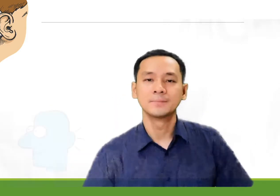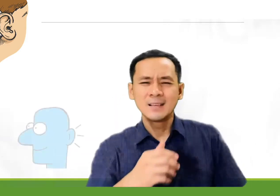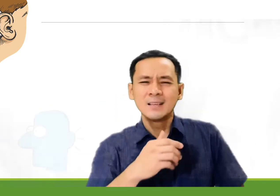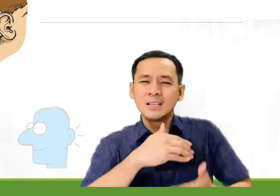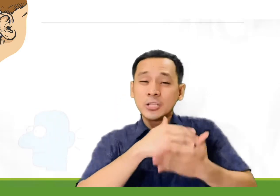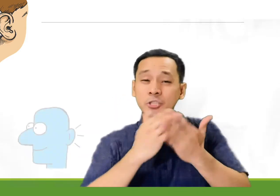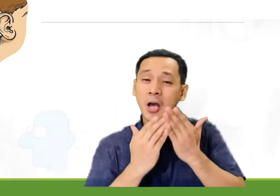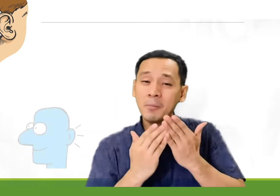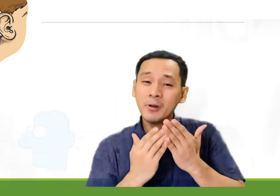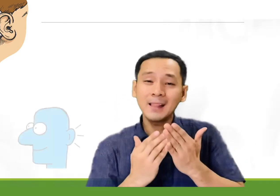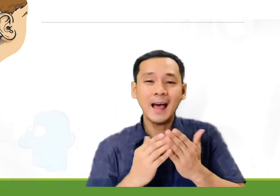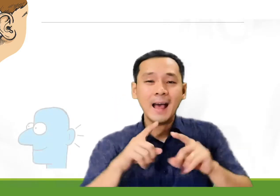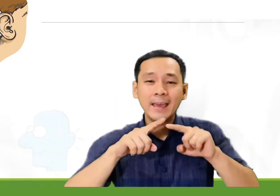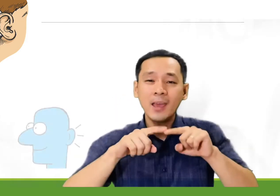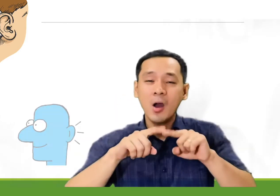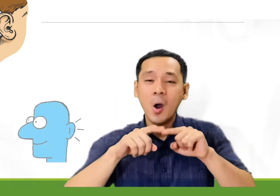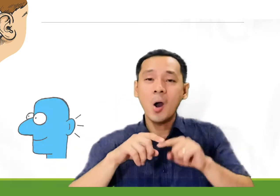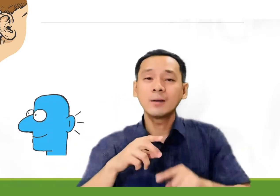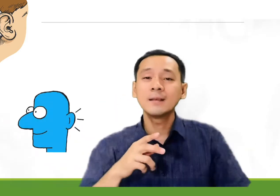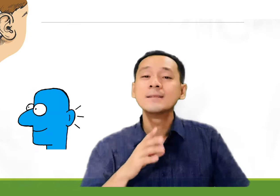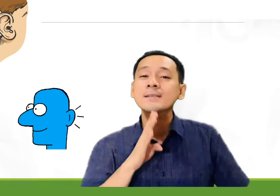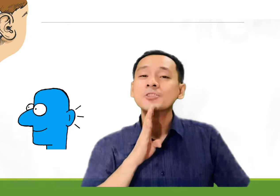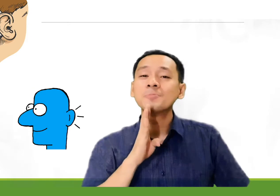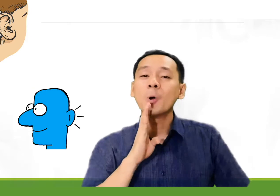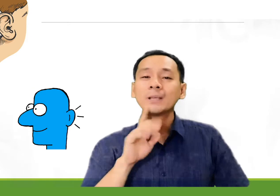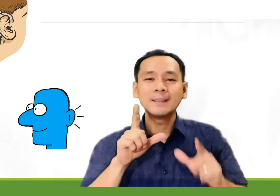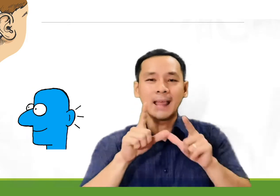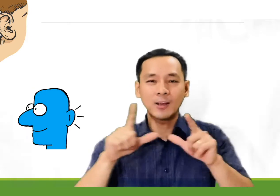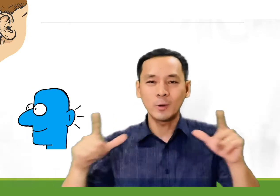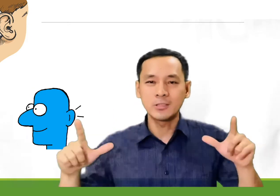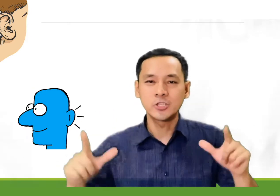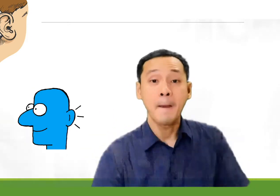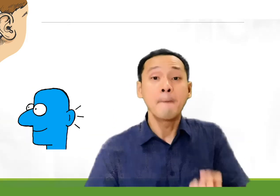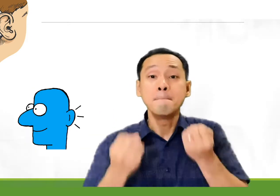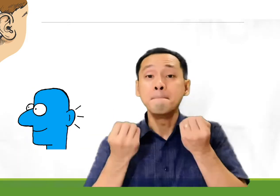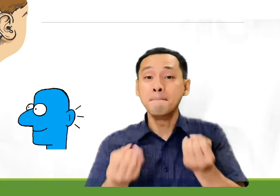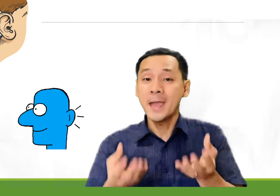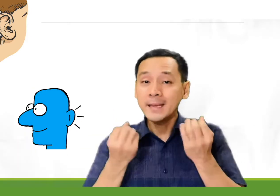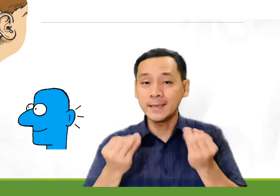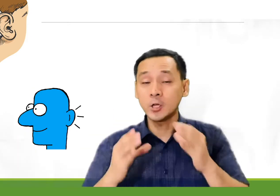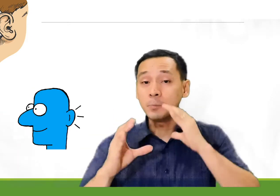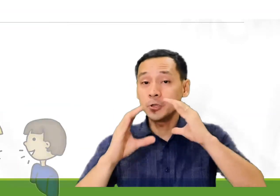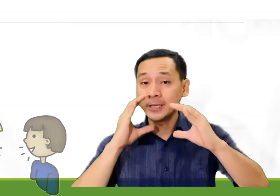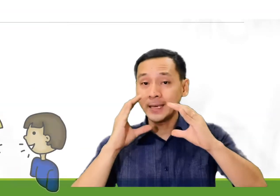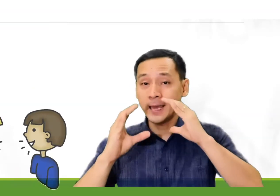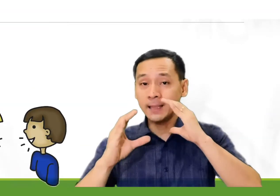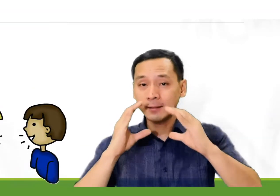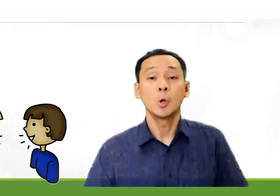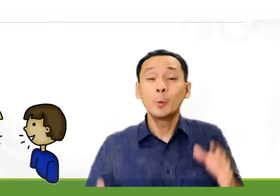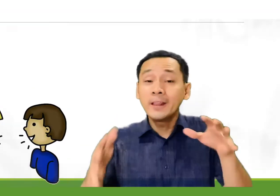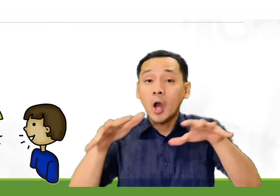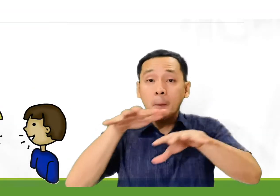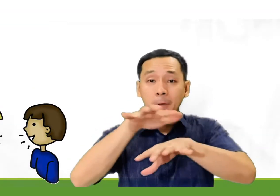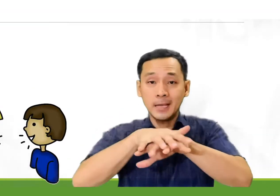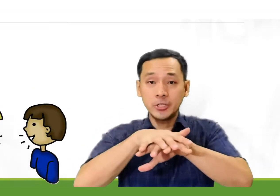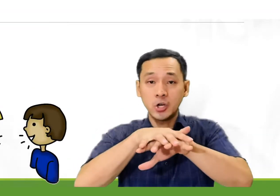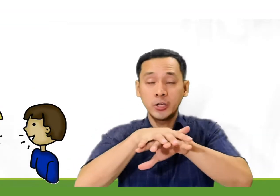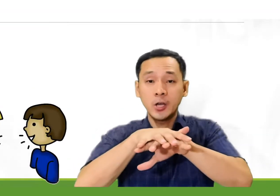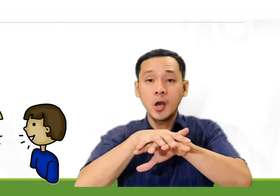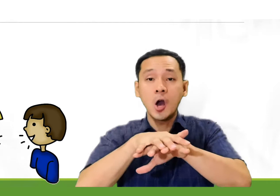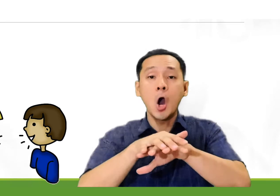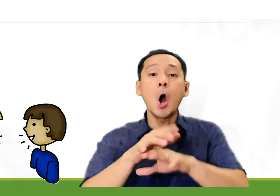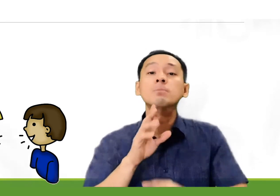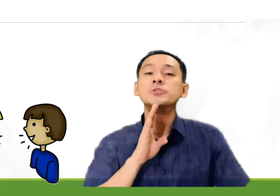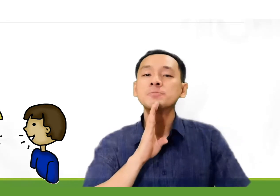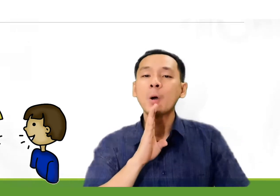birth. Some rely on spoken language. Many communicate with a